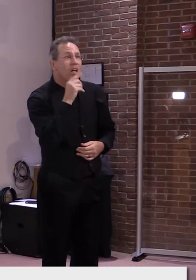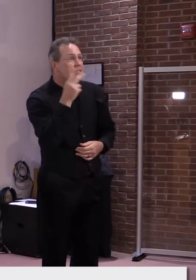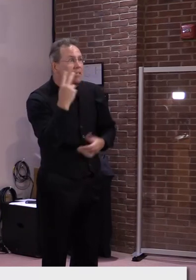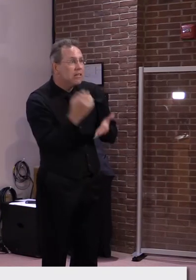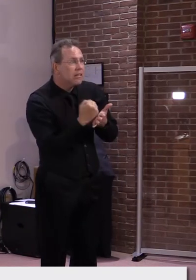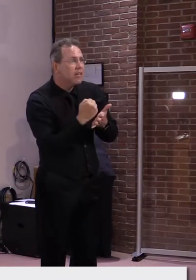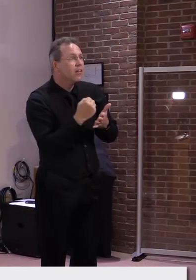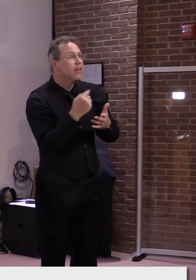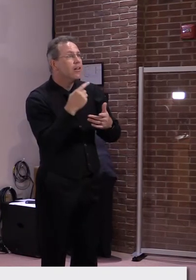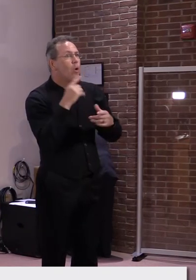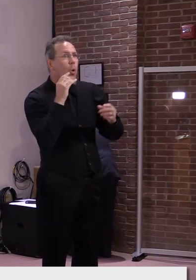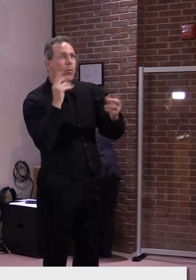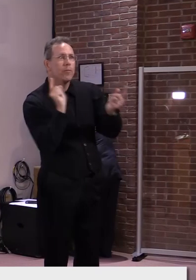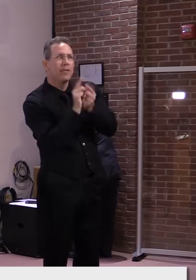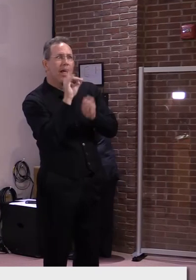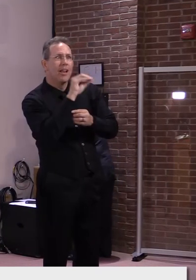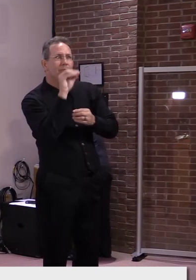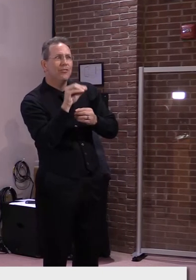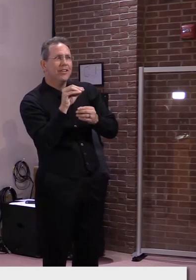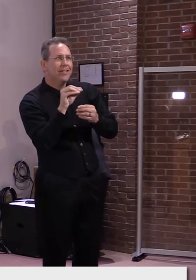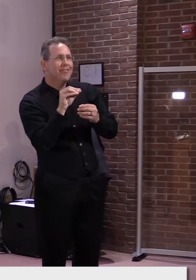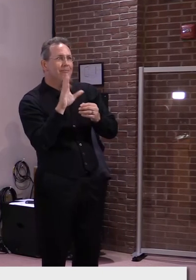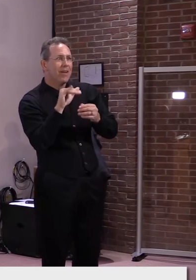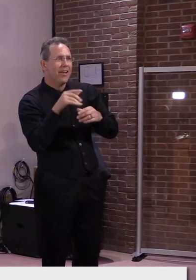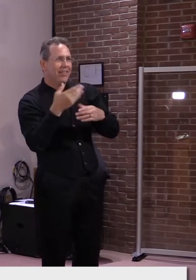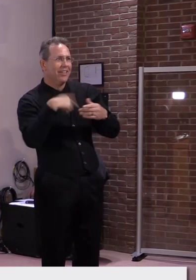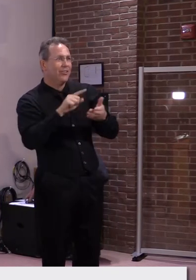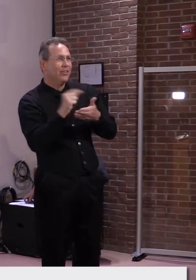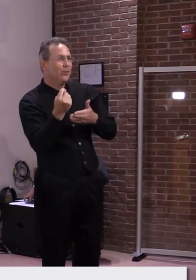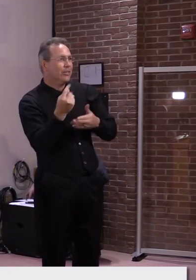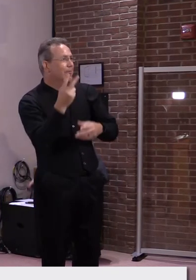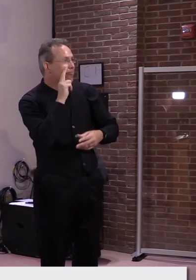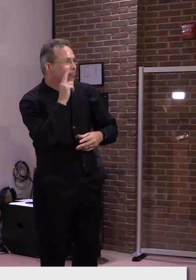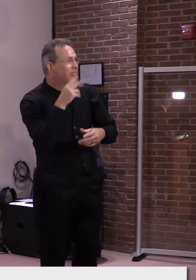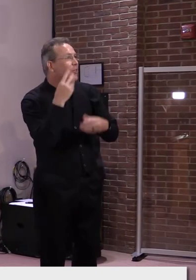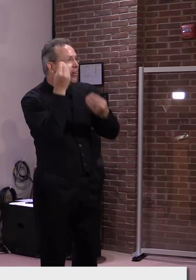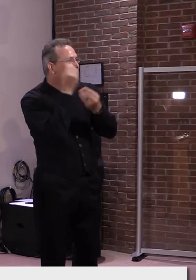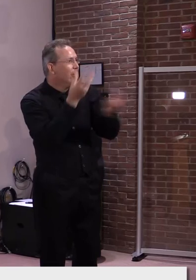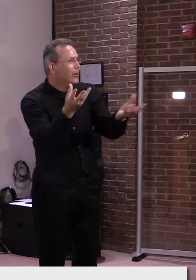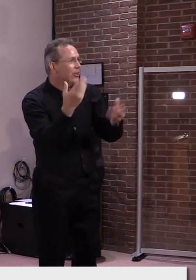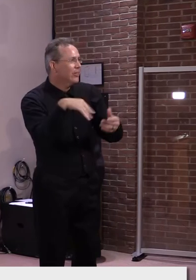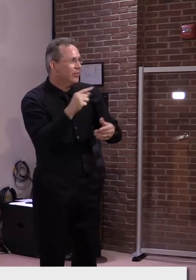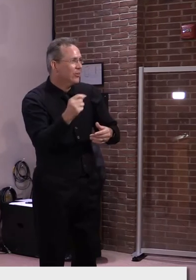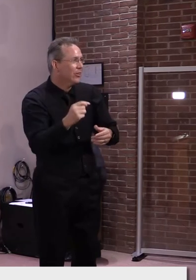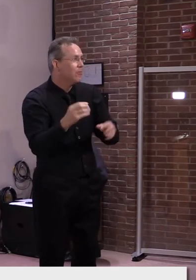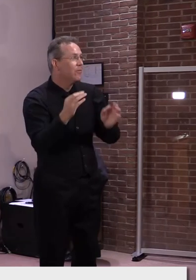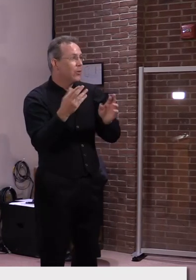which I hope we do, we'll be back and report that. So thanks very much.